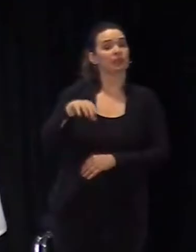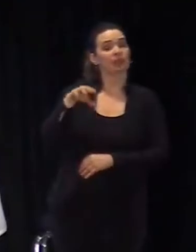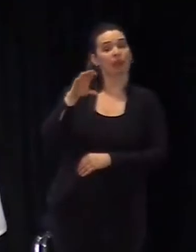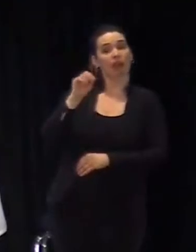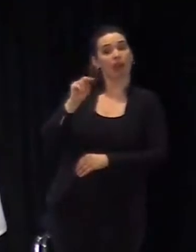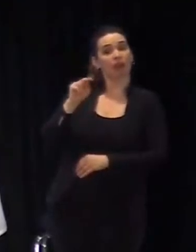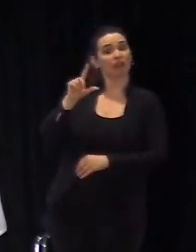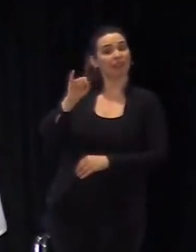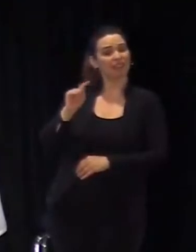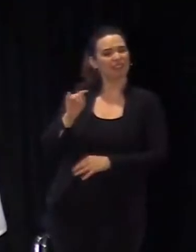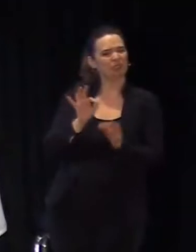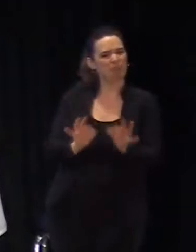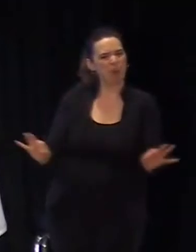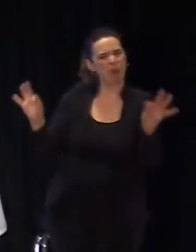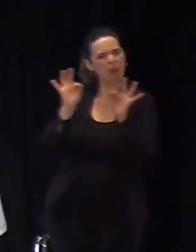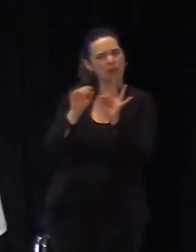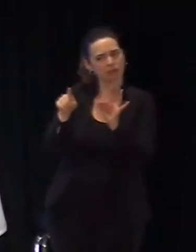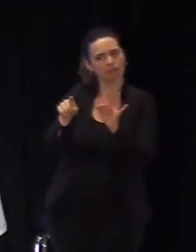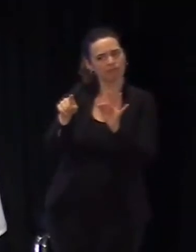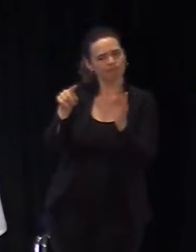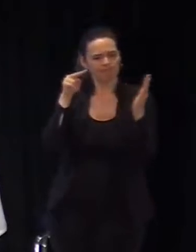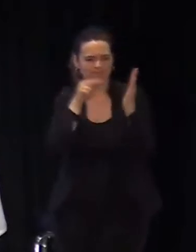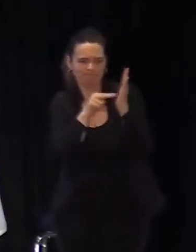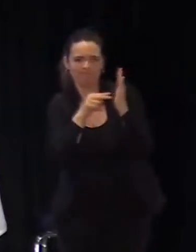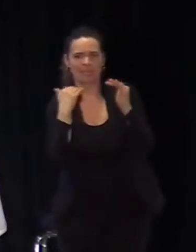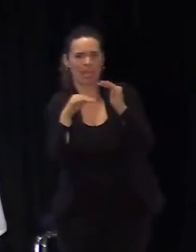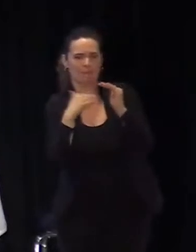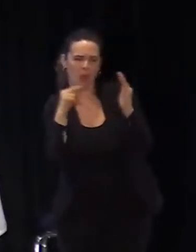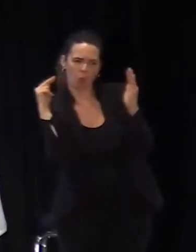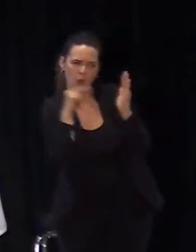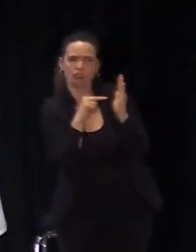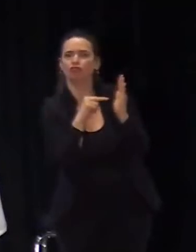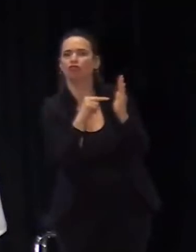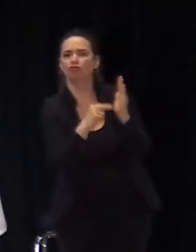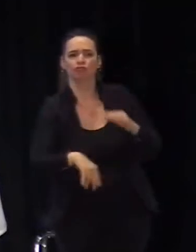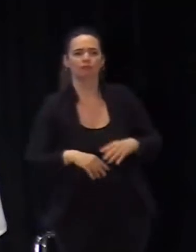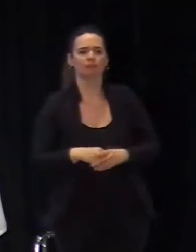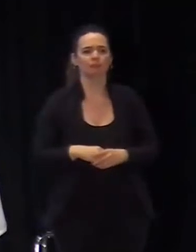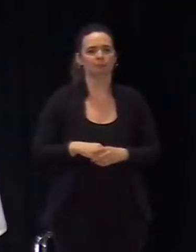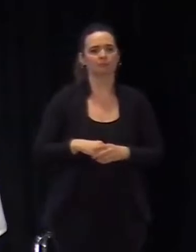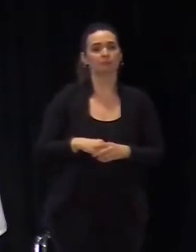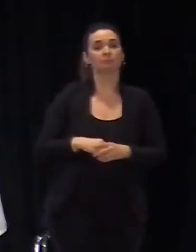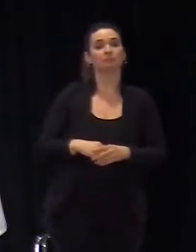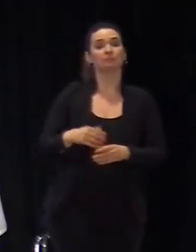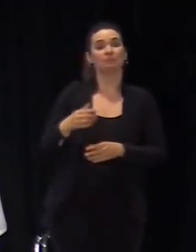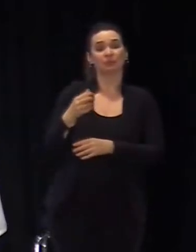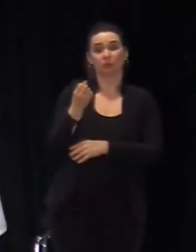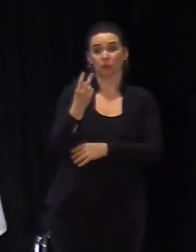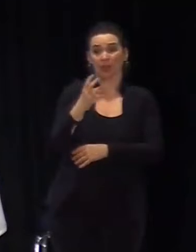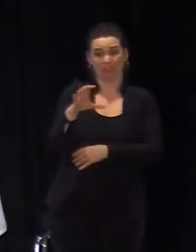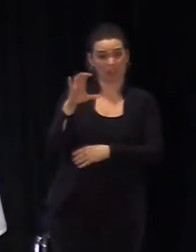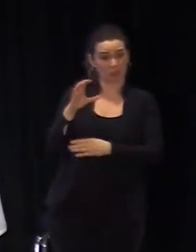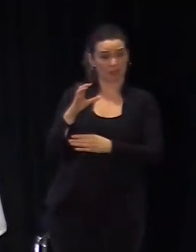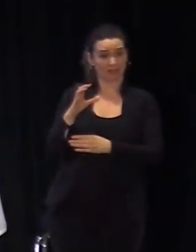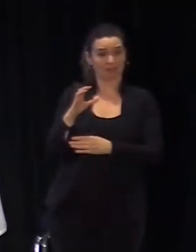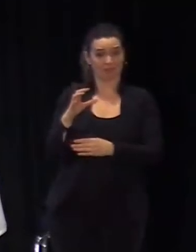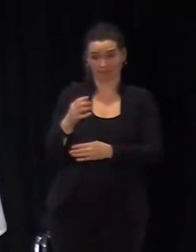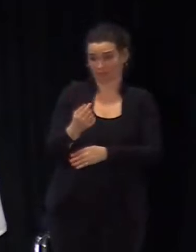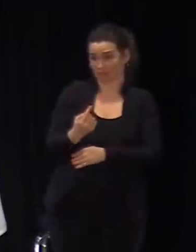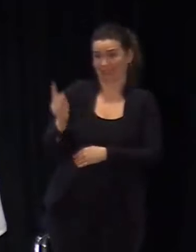move forward. New vaccine week, we received 1,200 doses of Moderna this week. A vaccine week is Wednesday